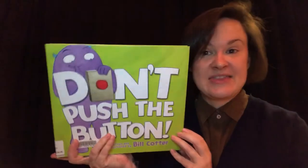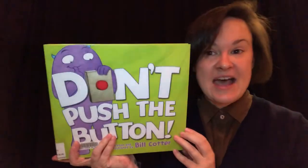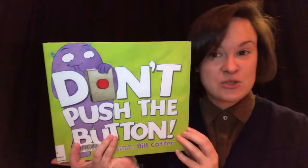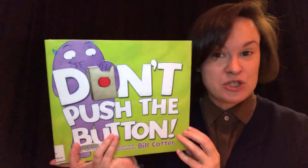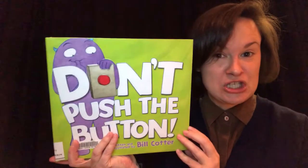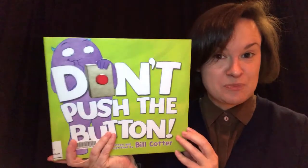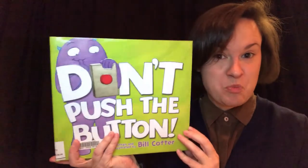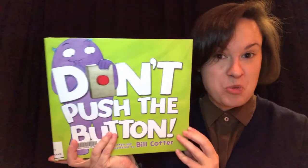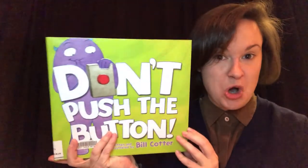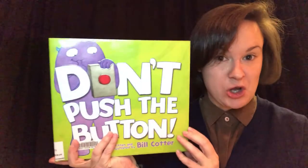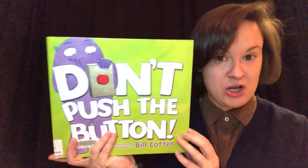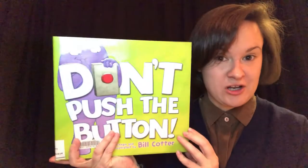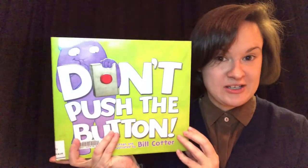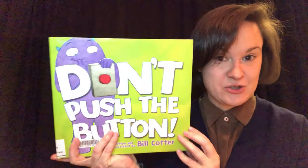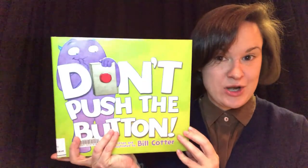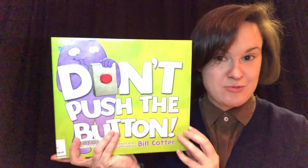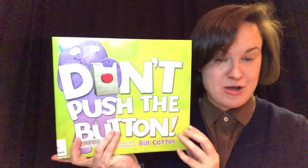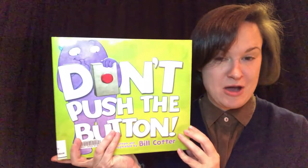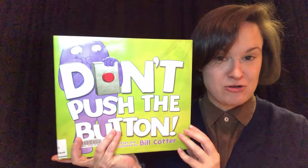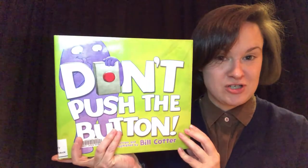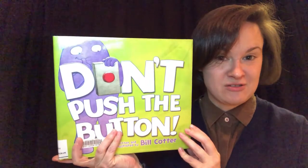that's what this book is going to be about.